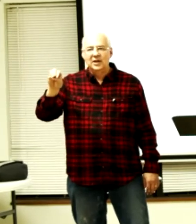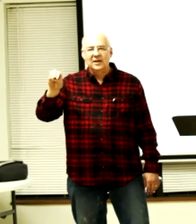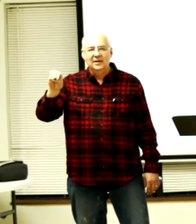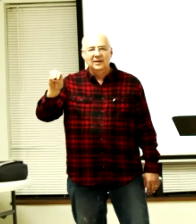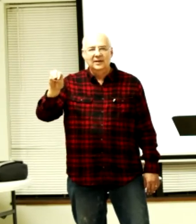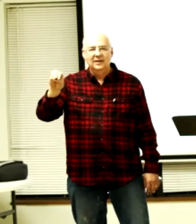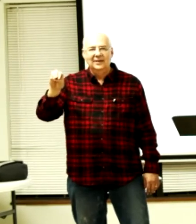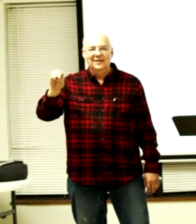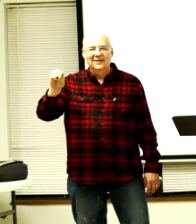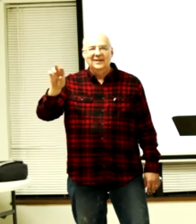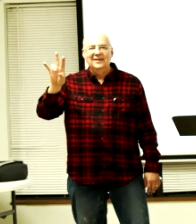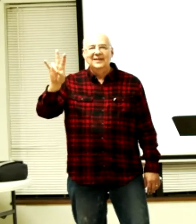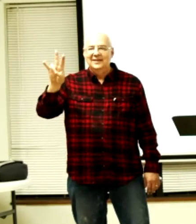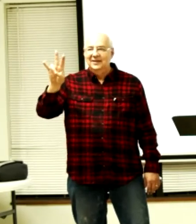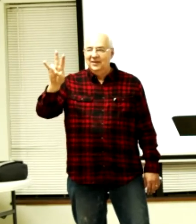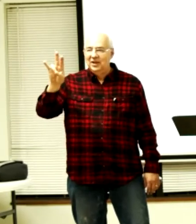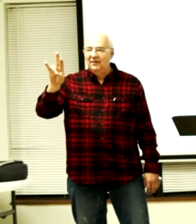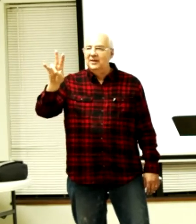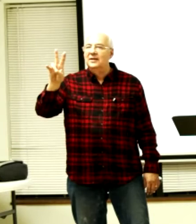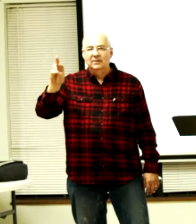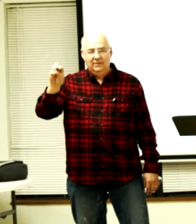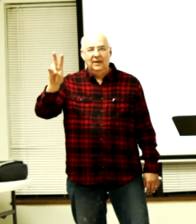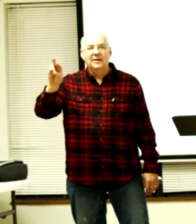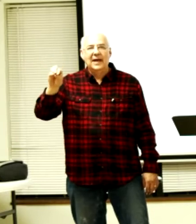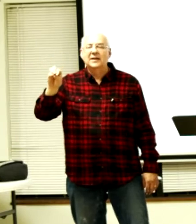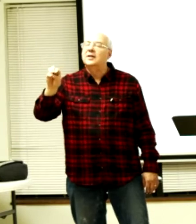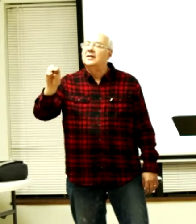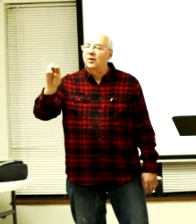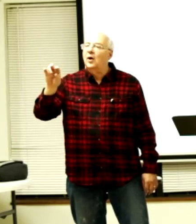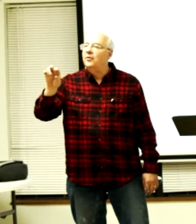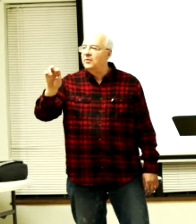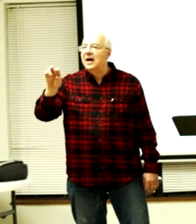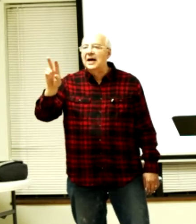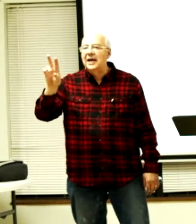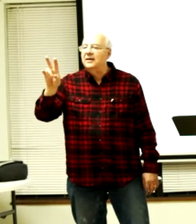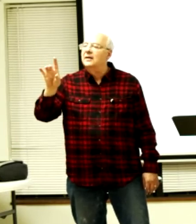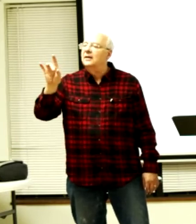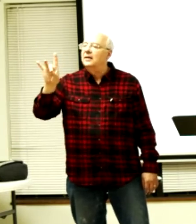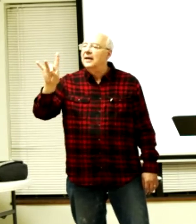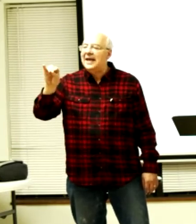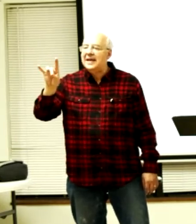60. It's kind of The like 7. same thing. Yeah, it's the 1 through 9,